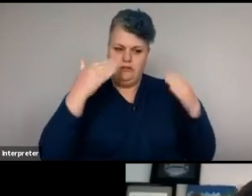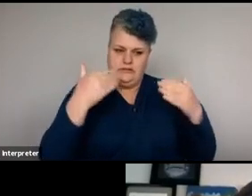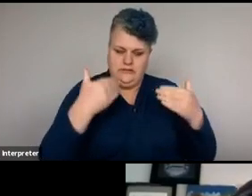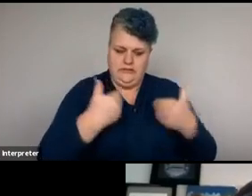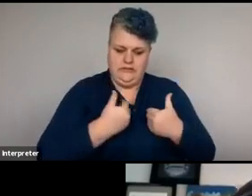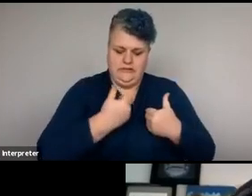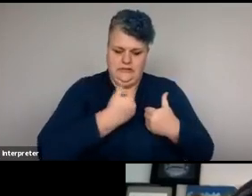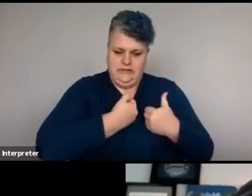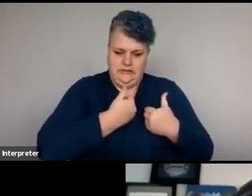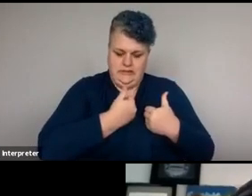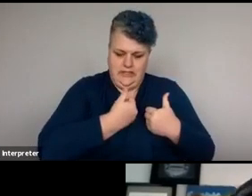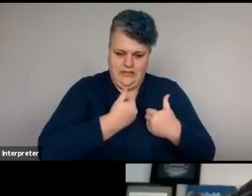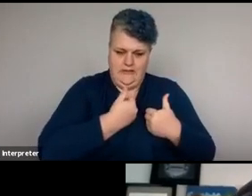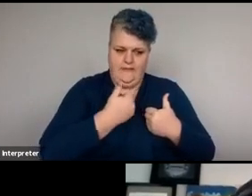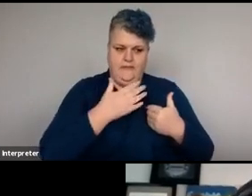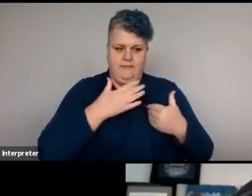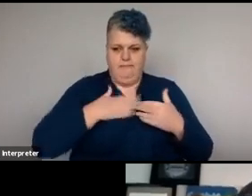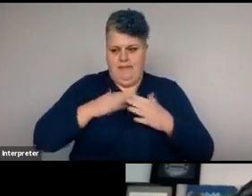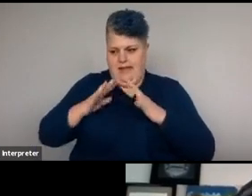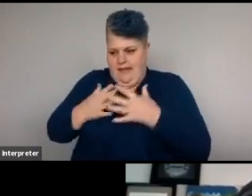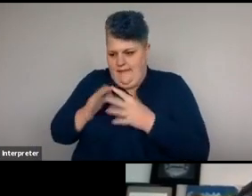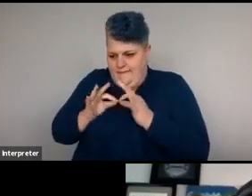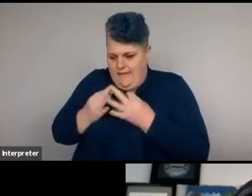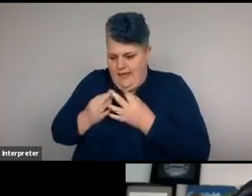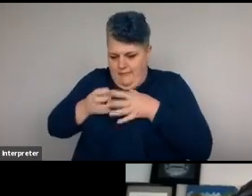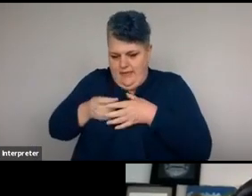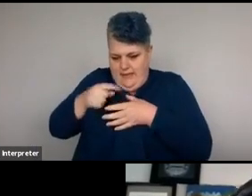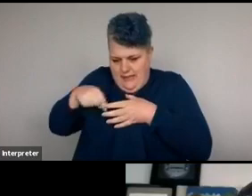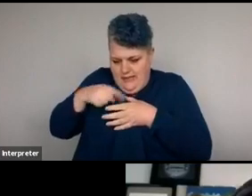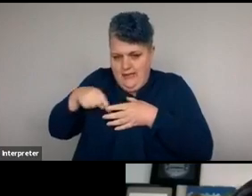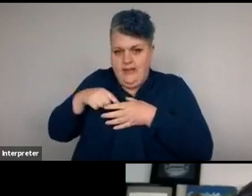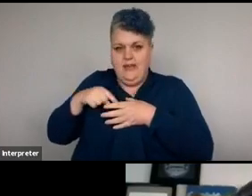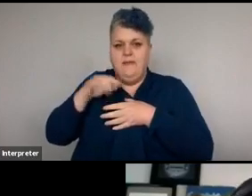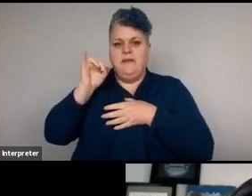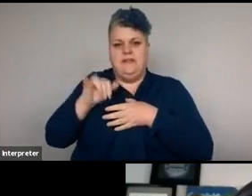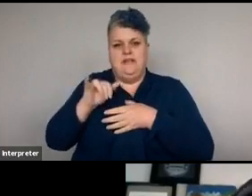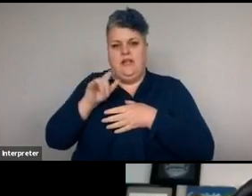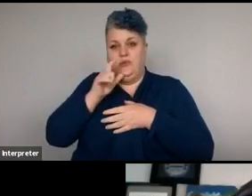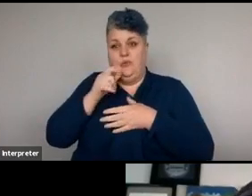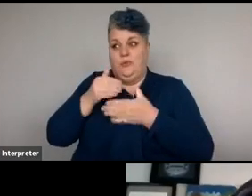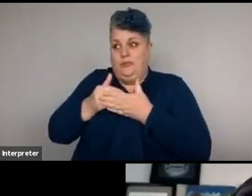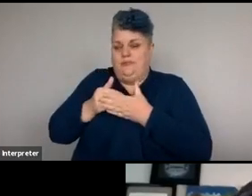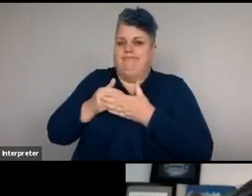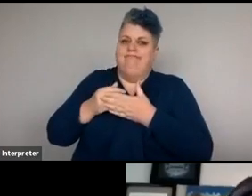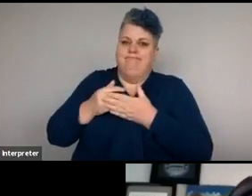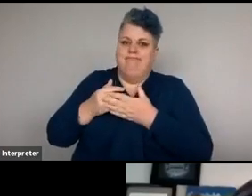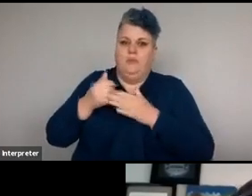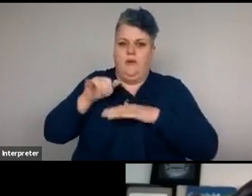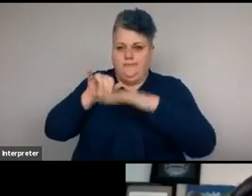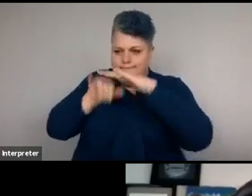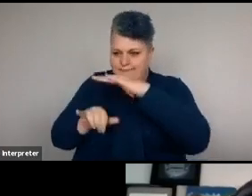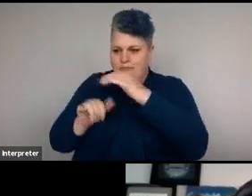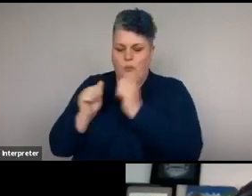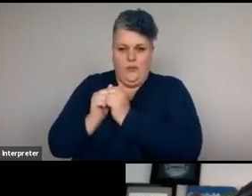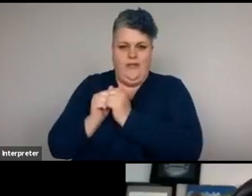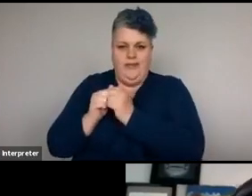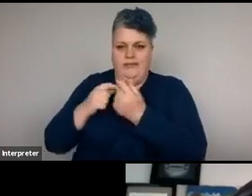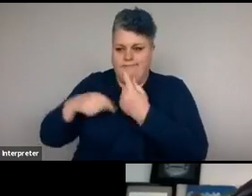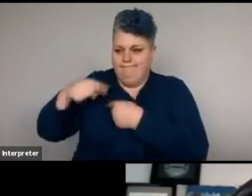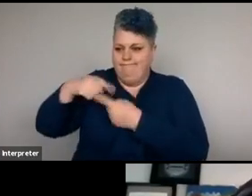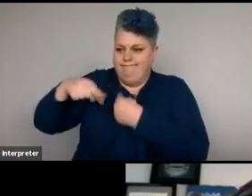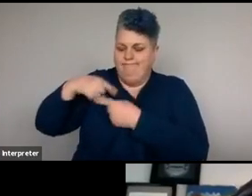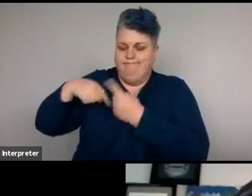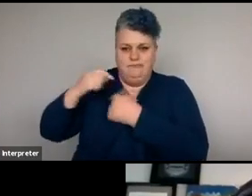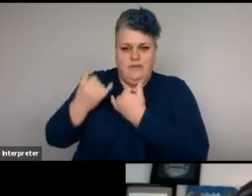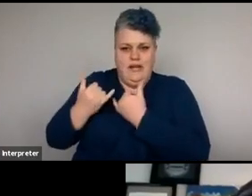self-focused, maybe just on our core families, because that's who we are, you know, confined with at this time. Mm-hmm. And so you